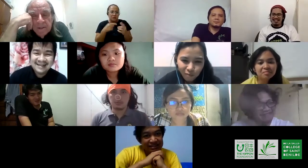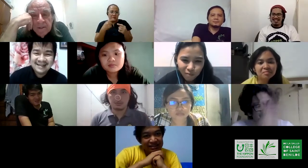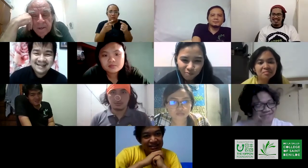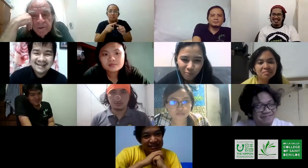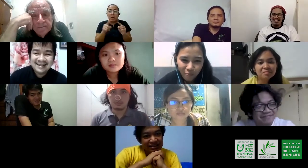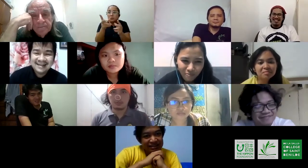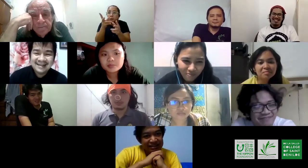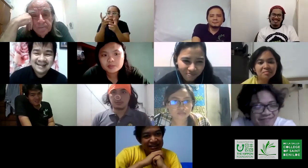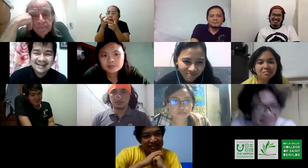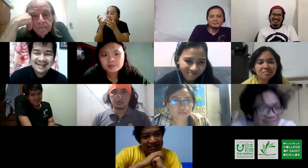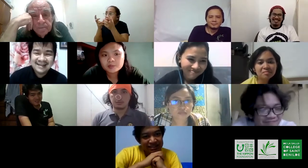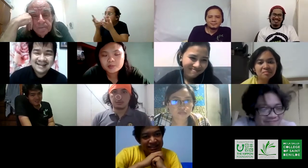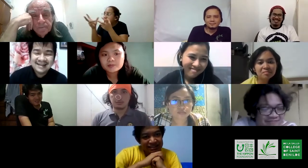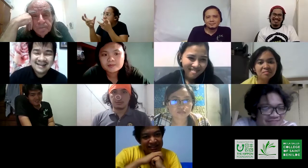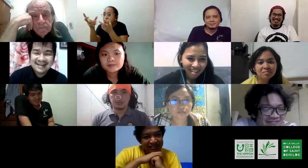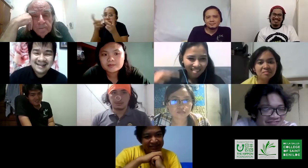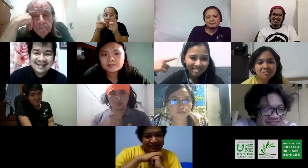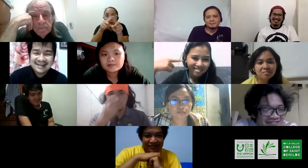from the discussion.